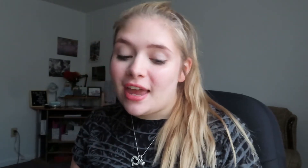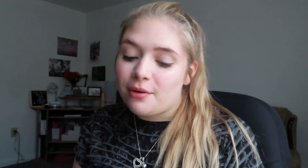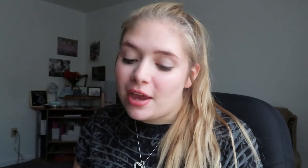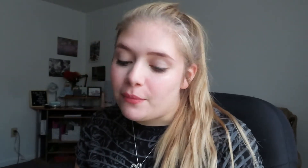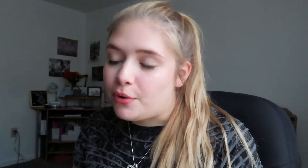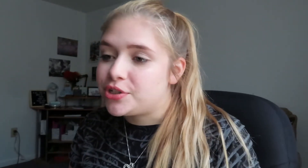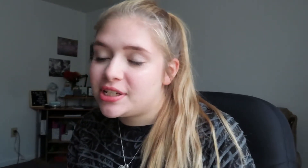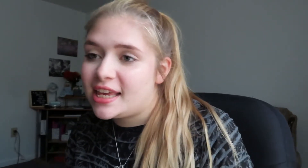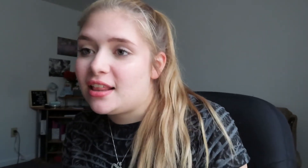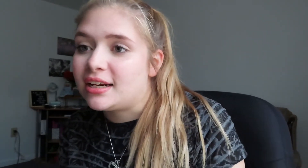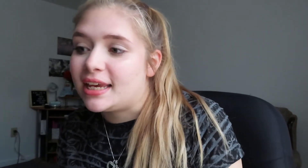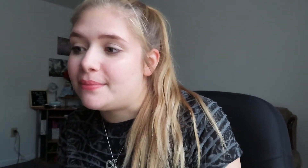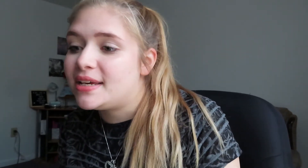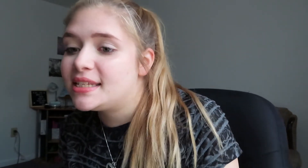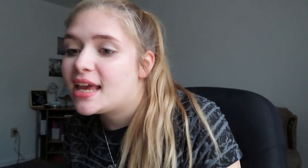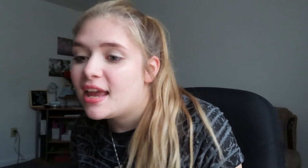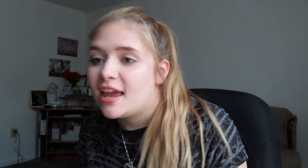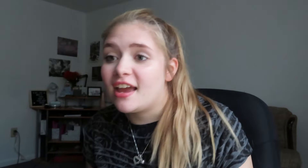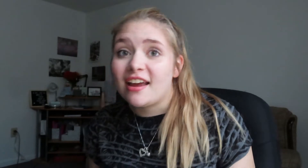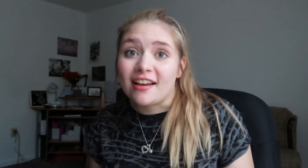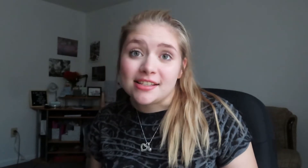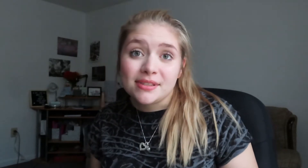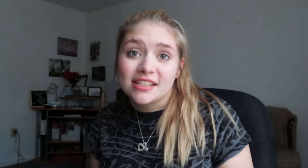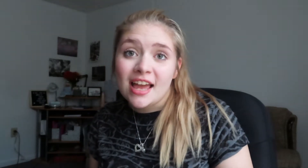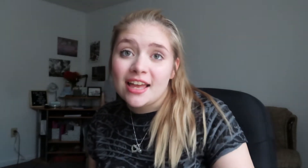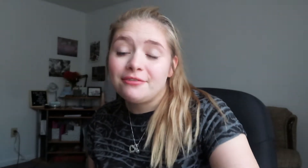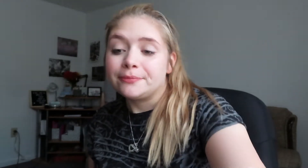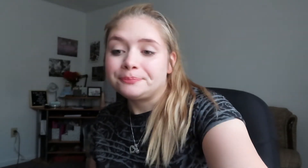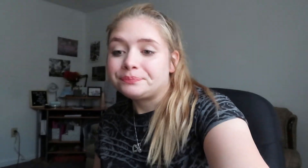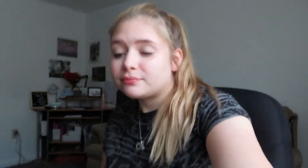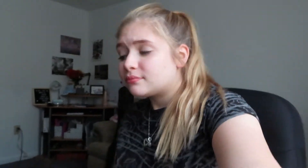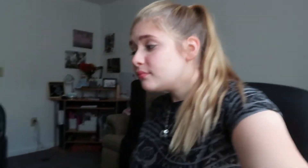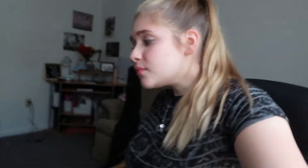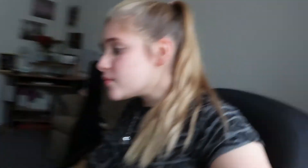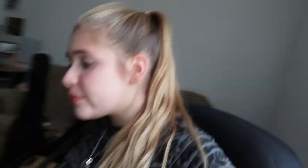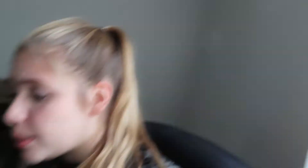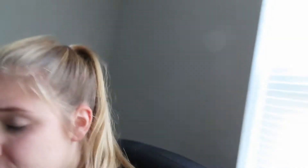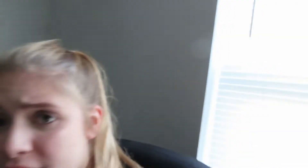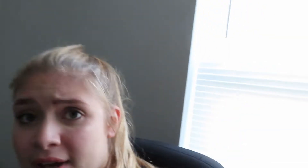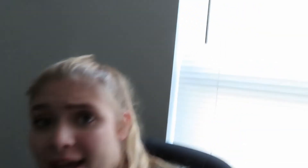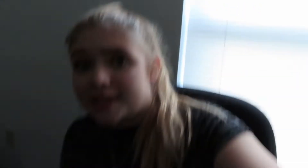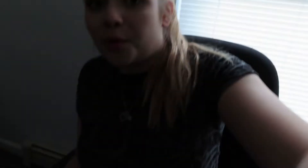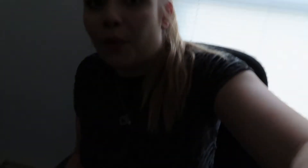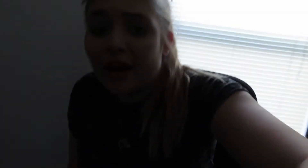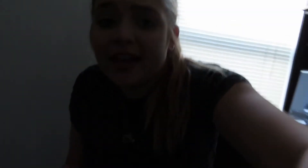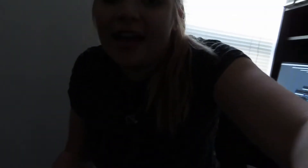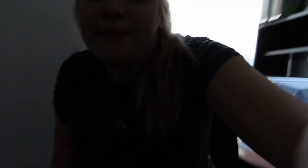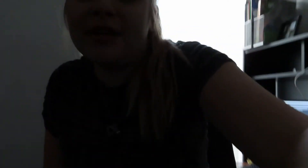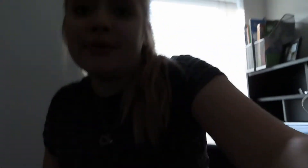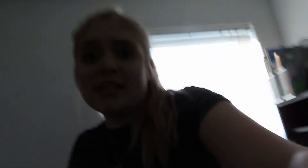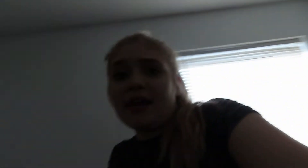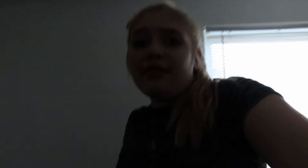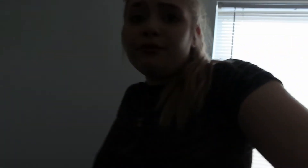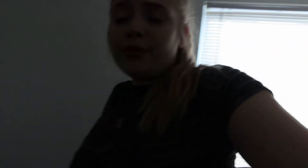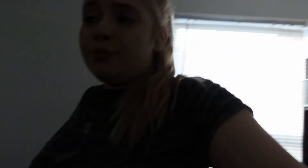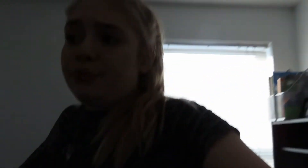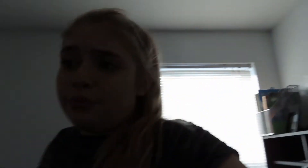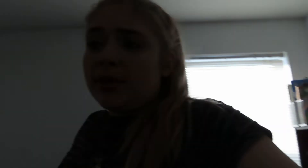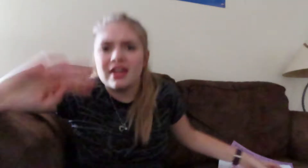they we have a poster sale on campus and i got some stuff let me show you guys what i got i'll bring you into the other room i